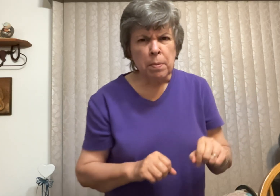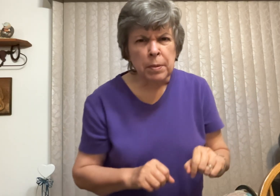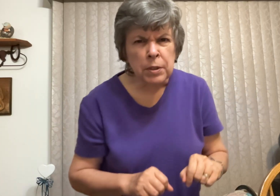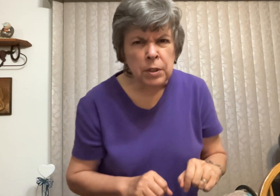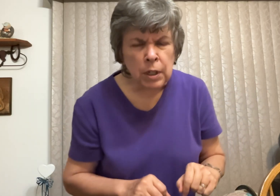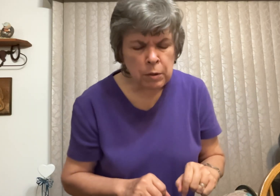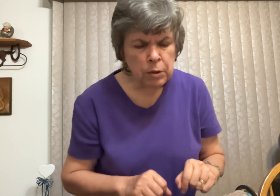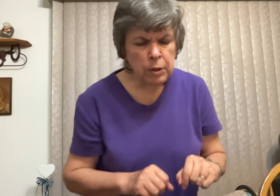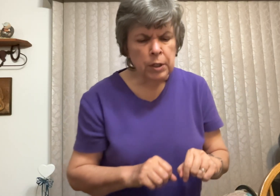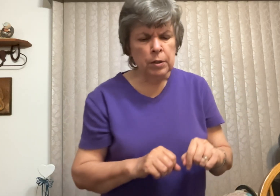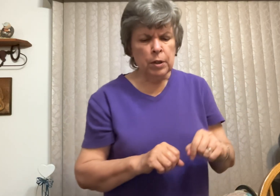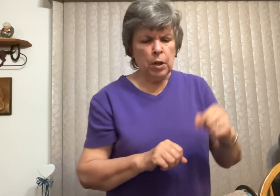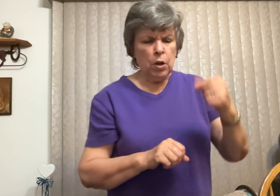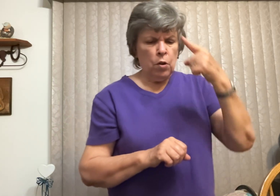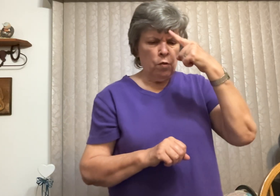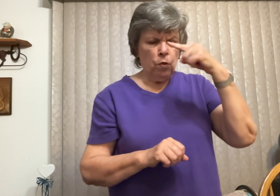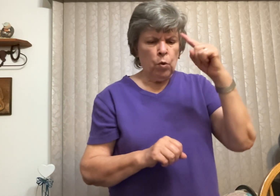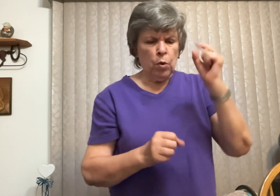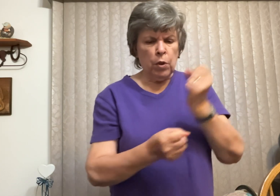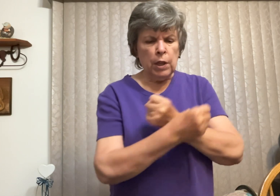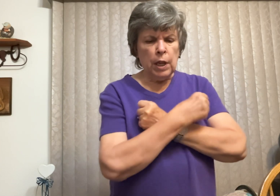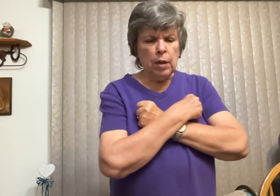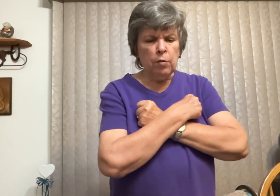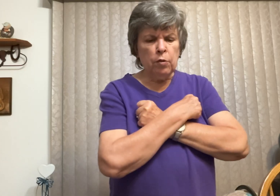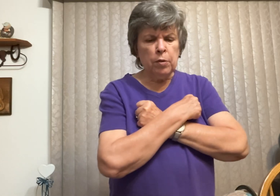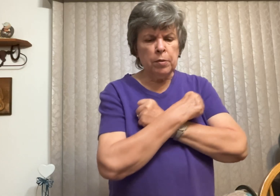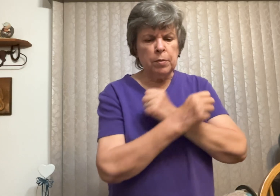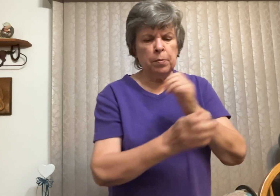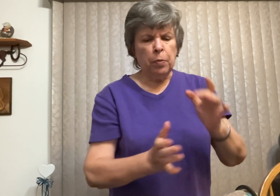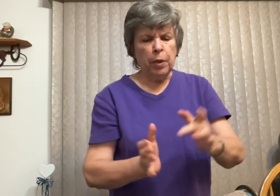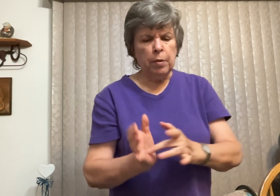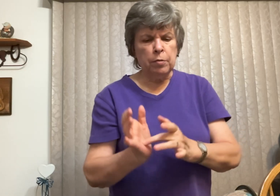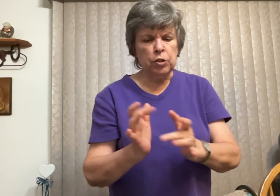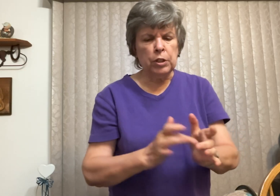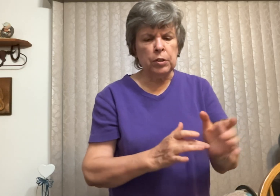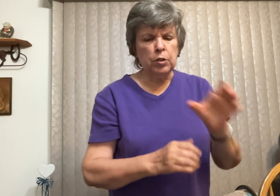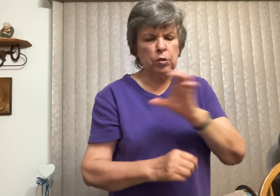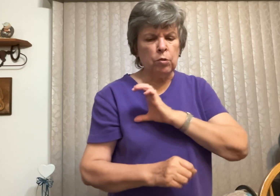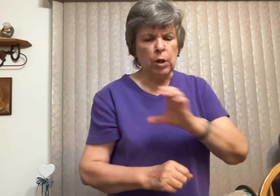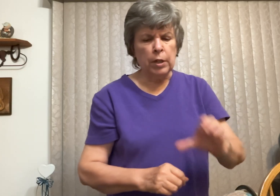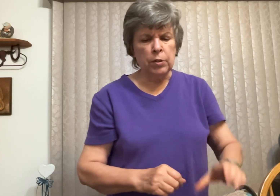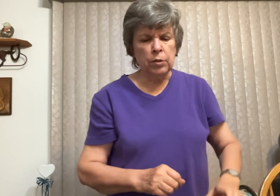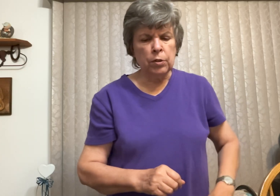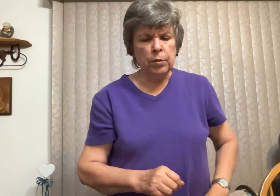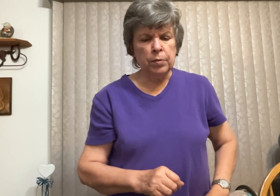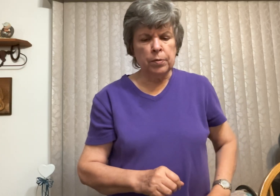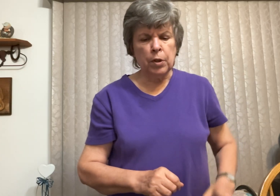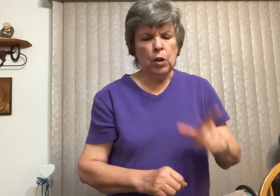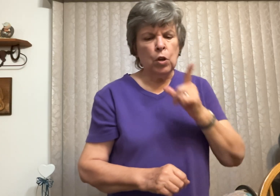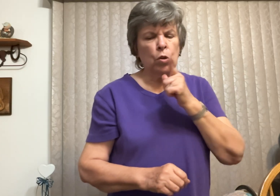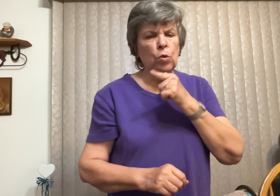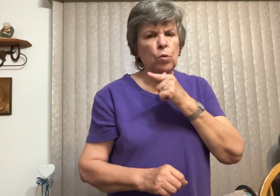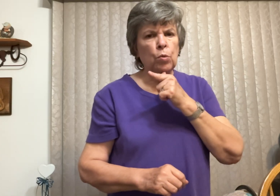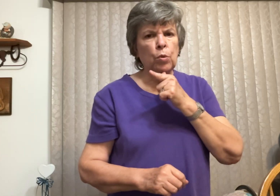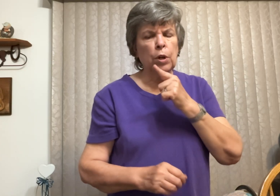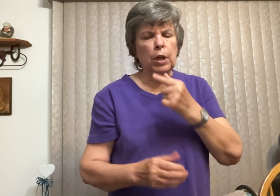Let's see how we're doing here. For the love of Jesus Christ, who